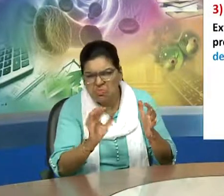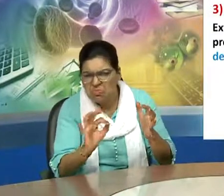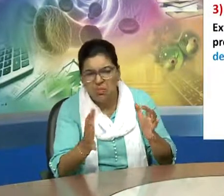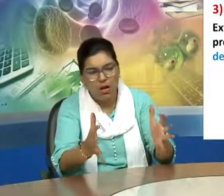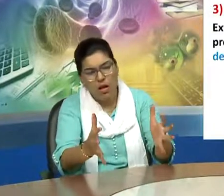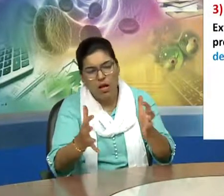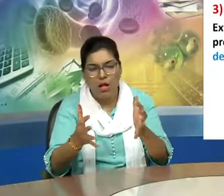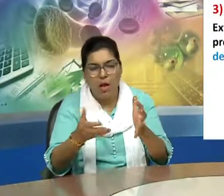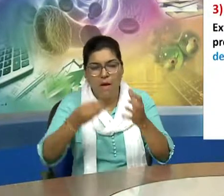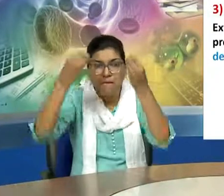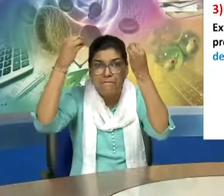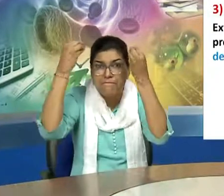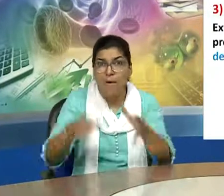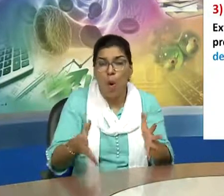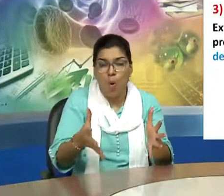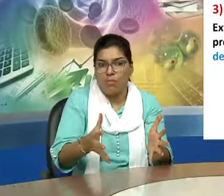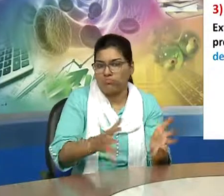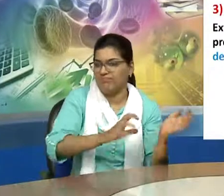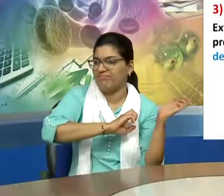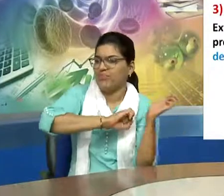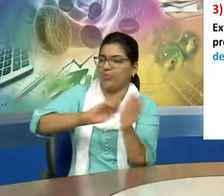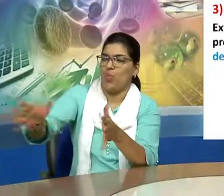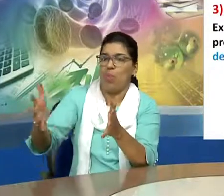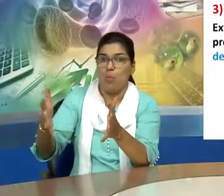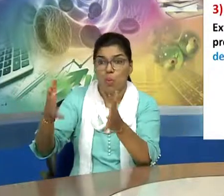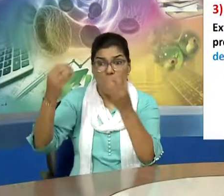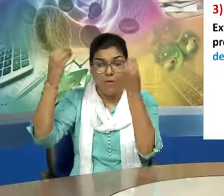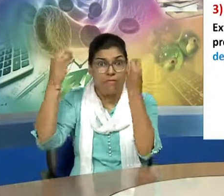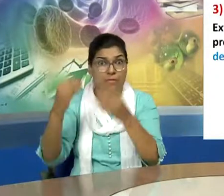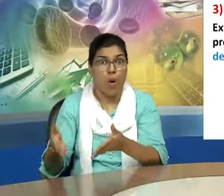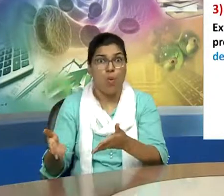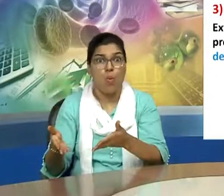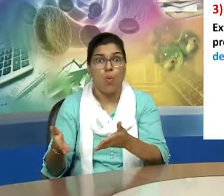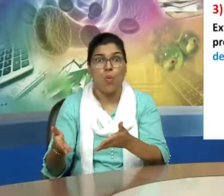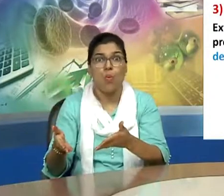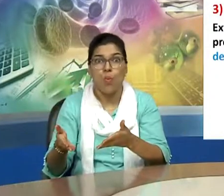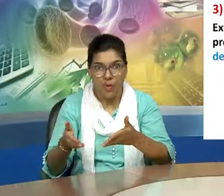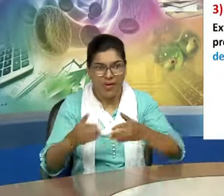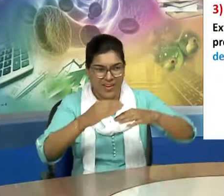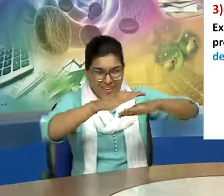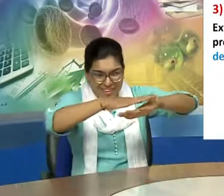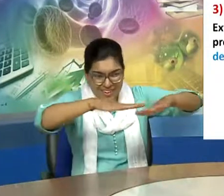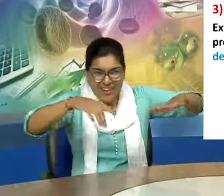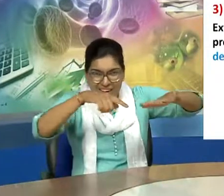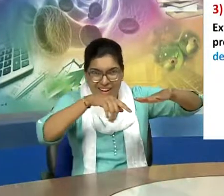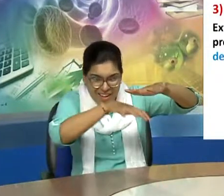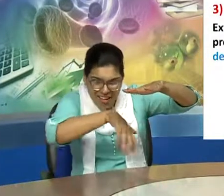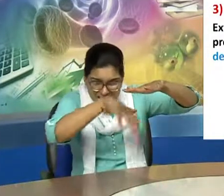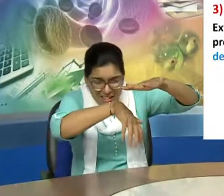because in search of metal, in search of ore, we dig out so many